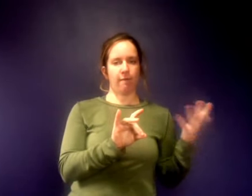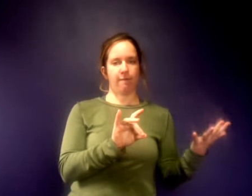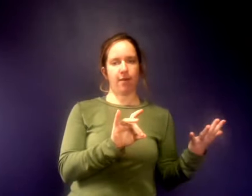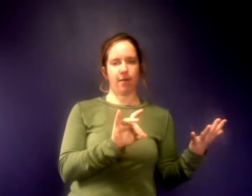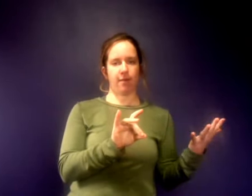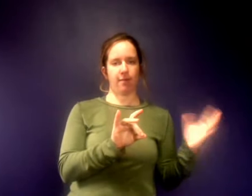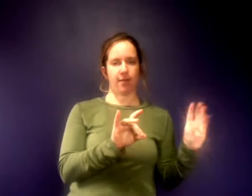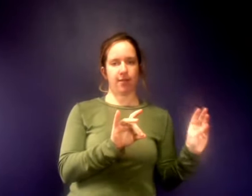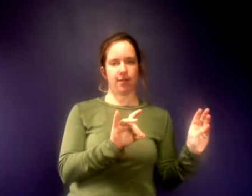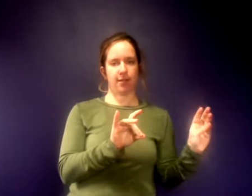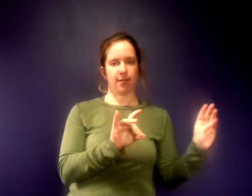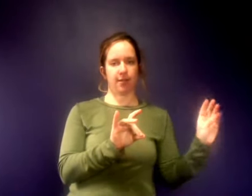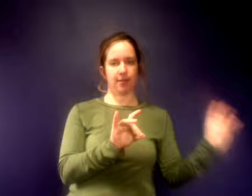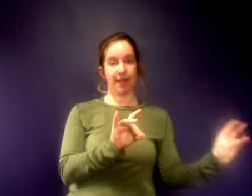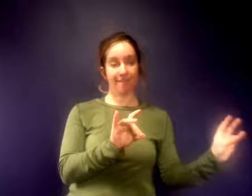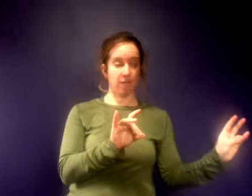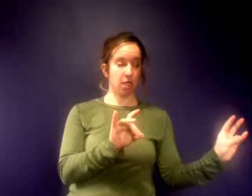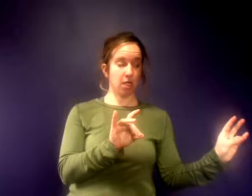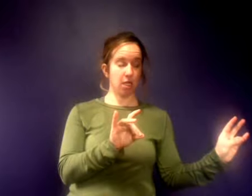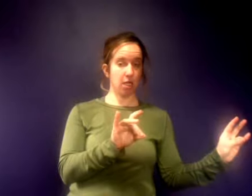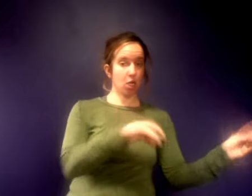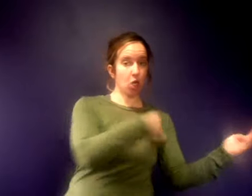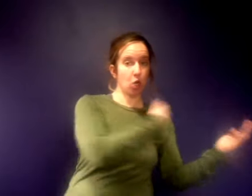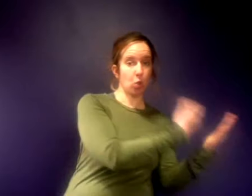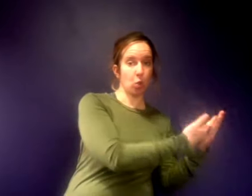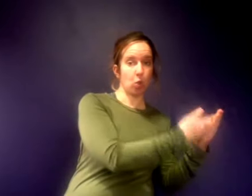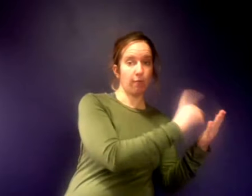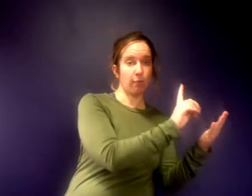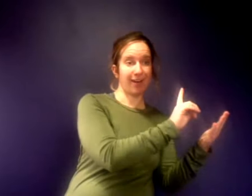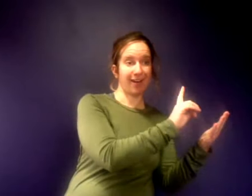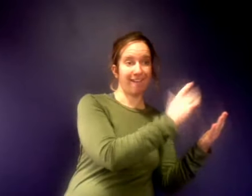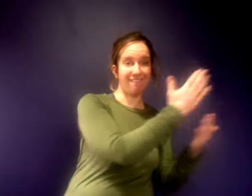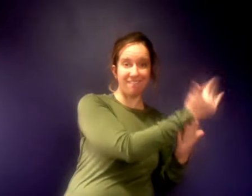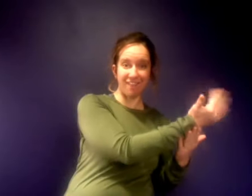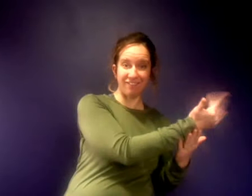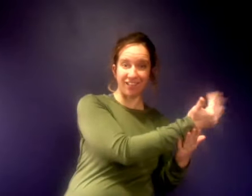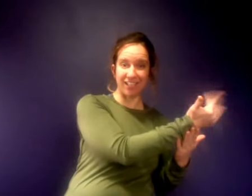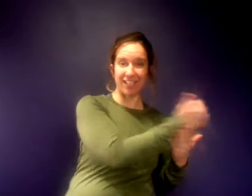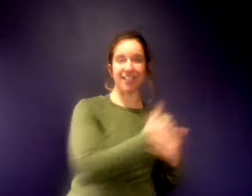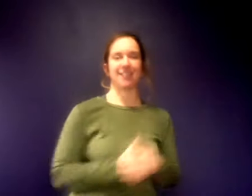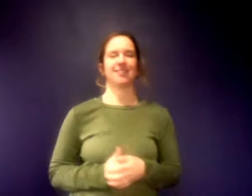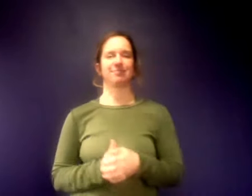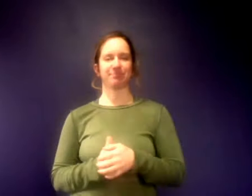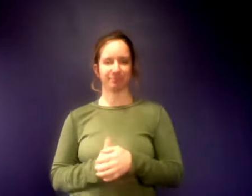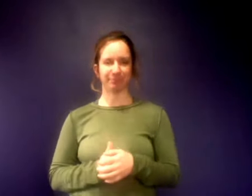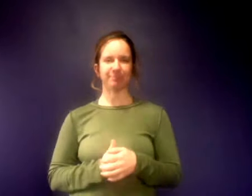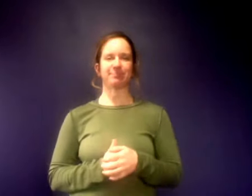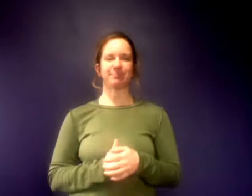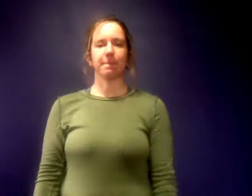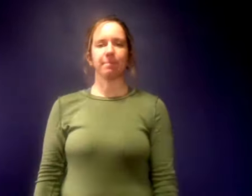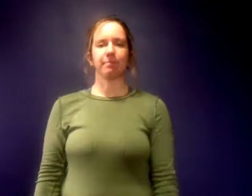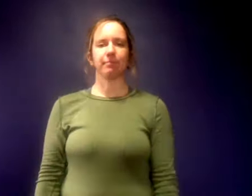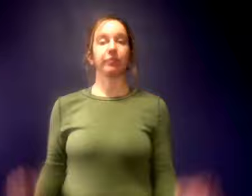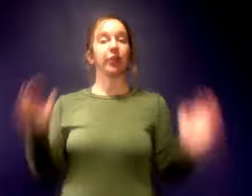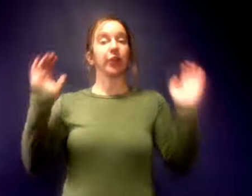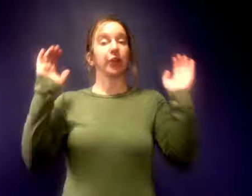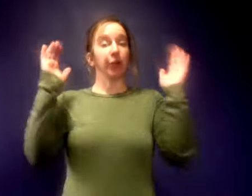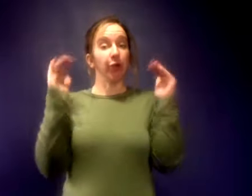6, 7. We go to 15. 8 plus 7 is 15. Hopefully, that gives you a sense